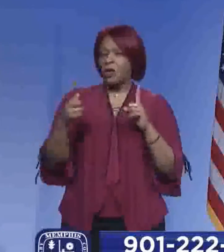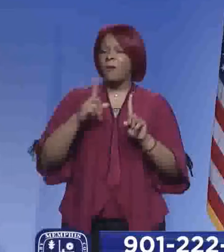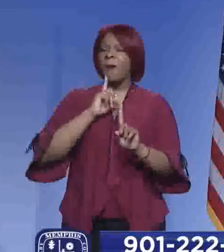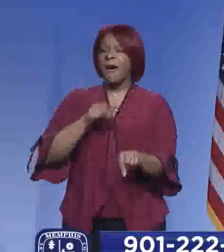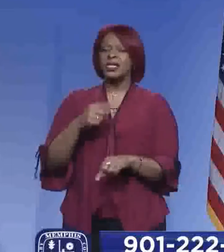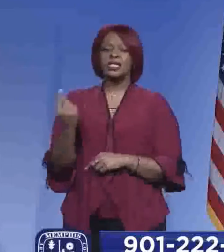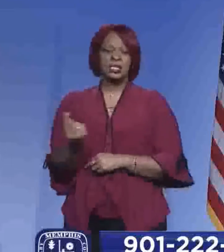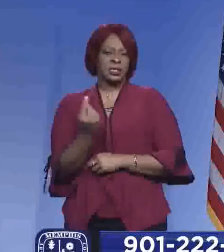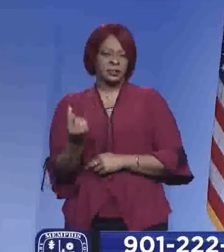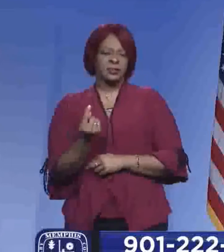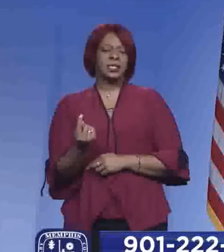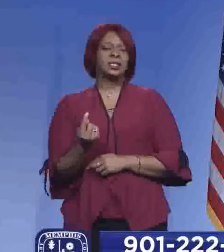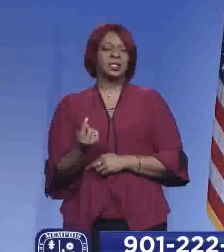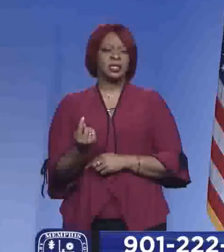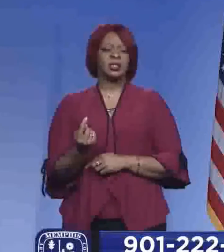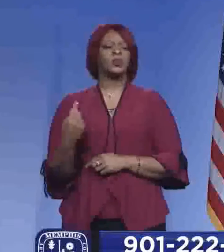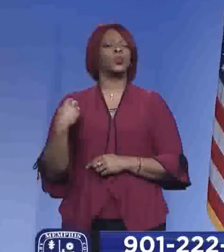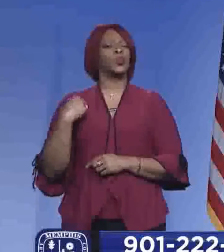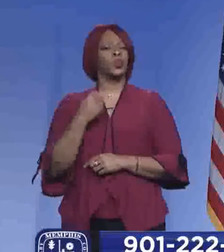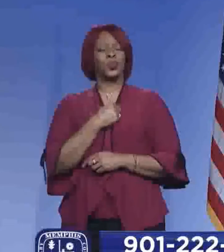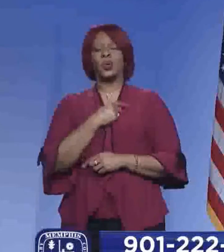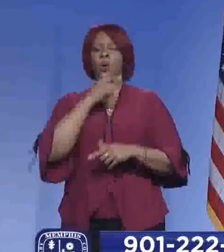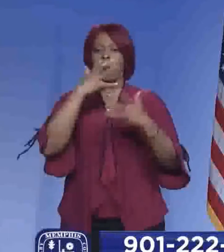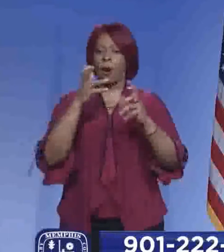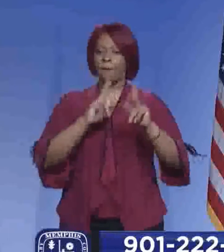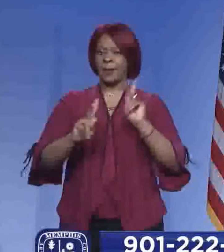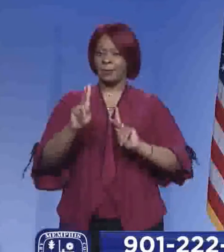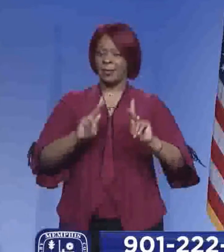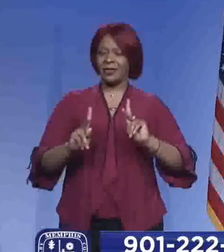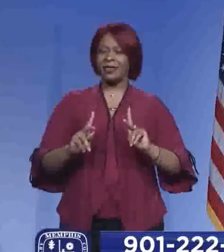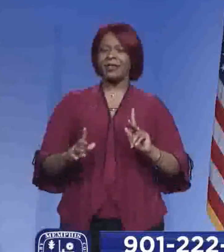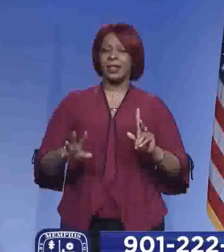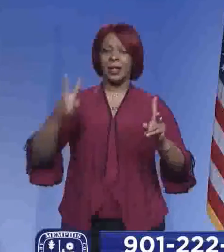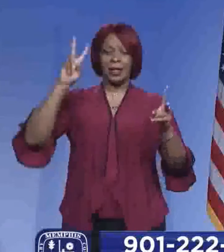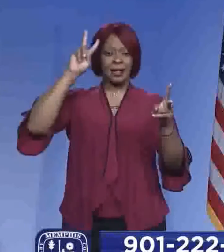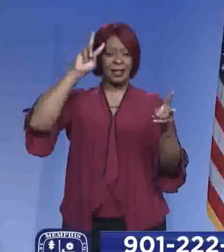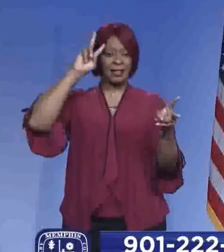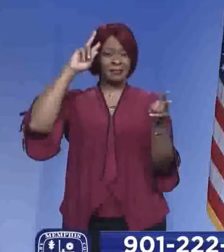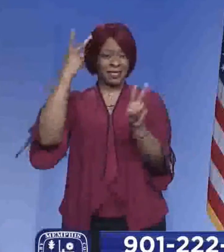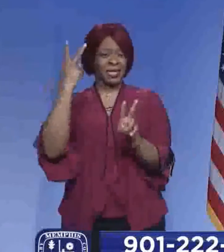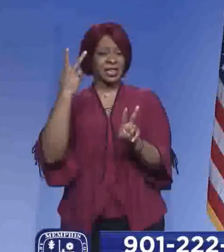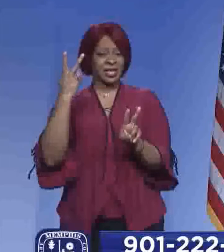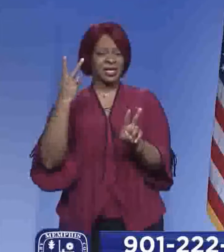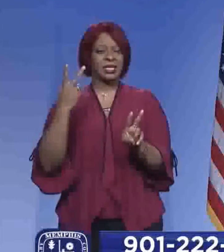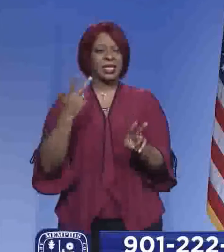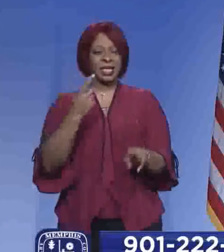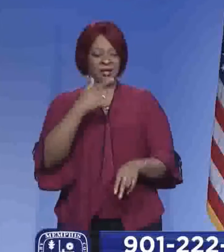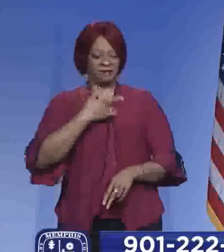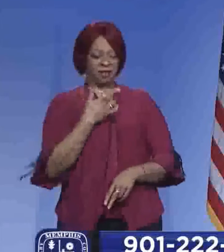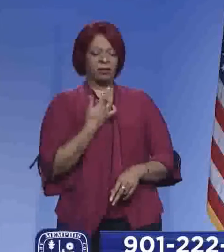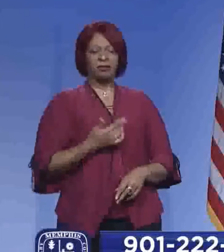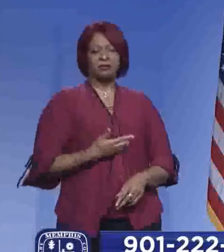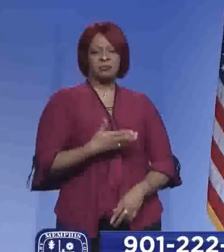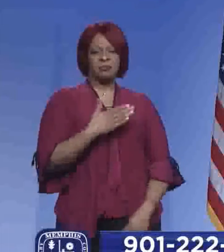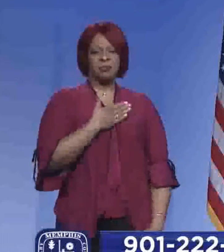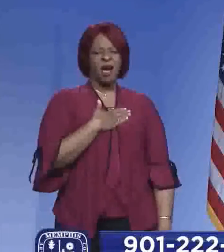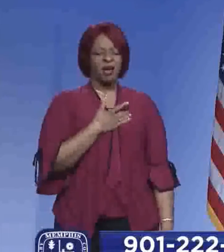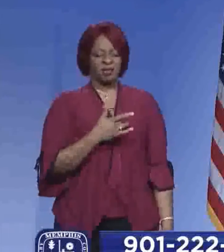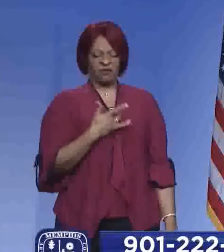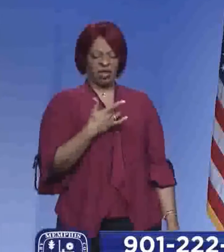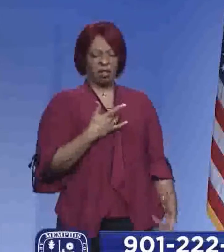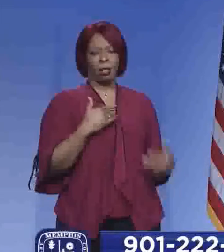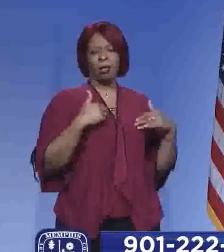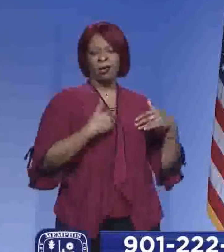to something. And we don't want people to mistakenly believe that the symptoms they're